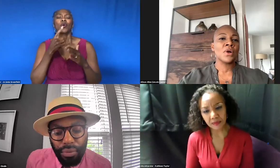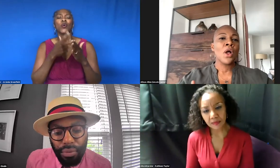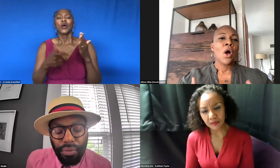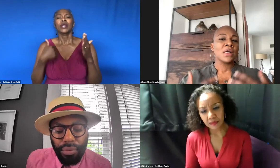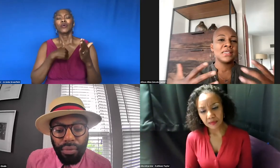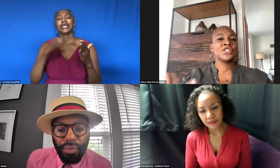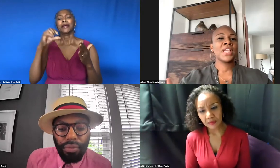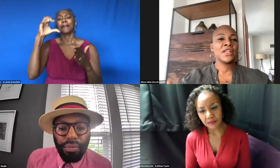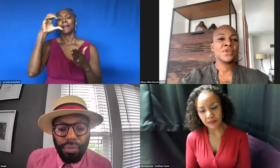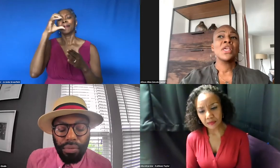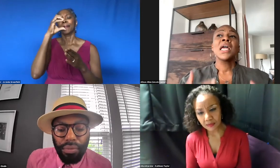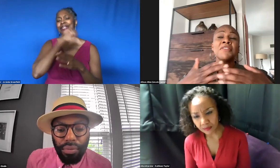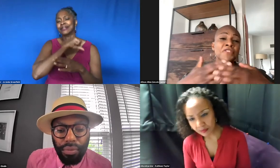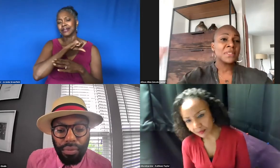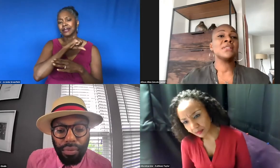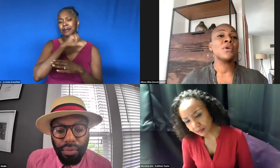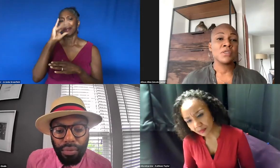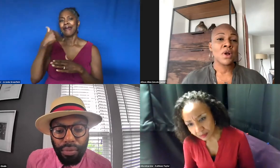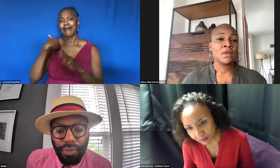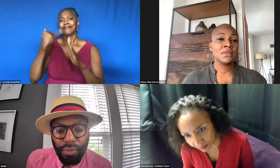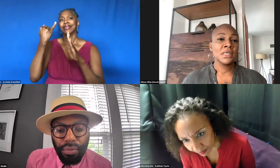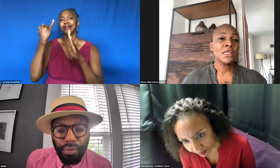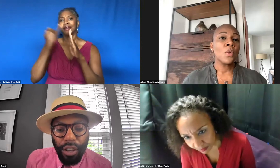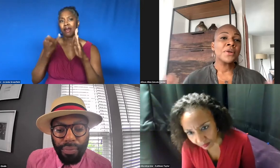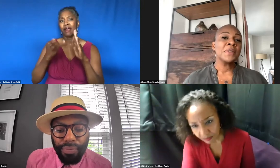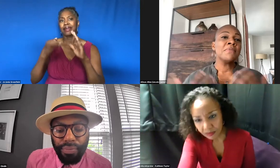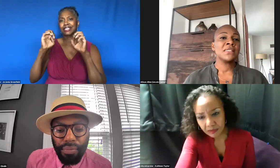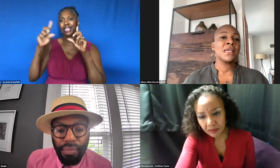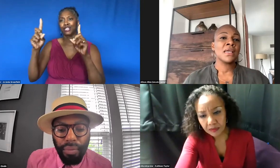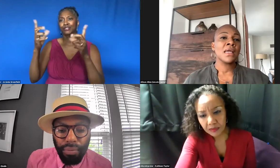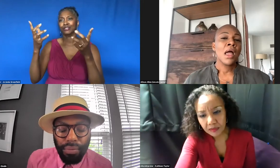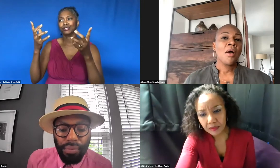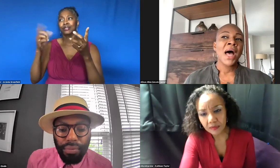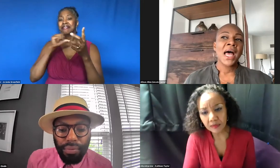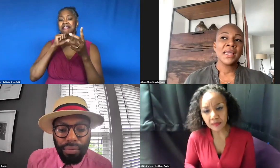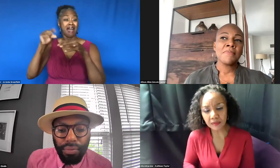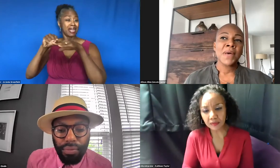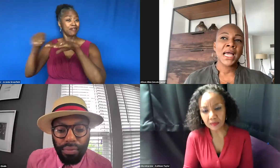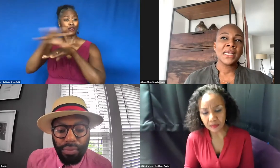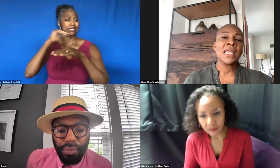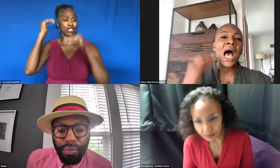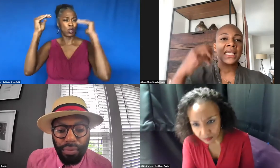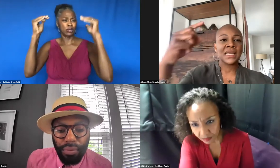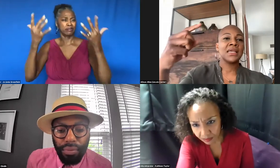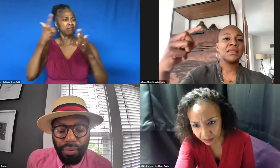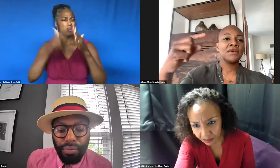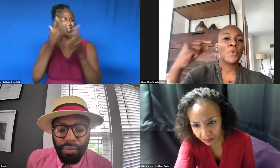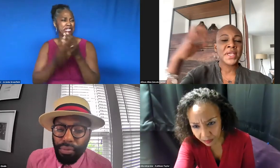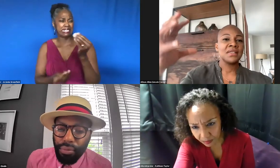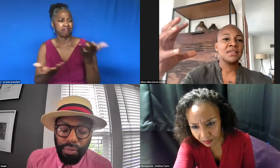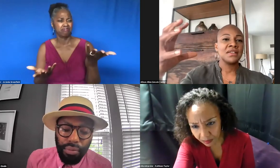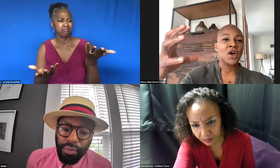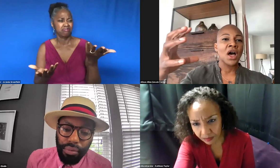artists or arts educators influence adults more? You know, what are we missing by not getting